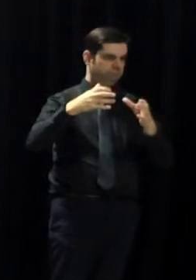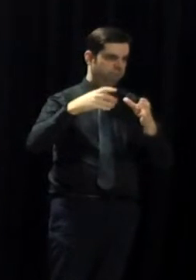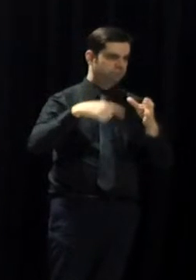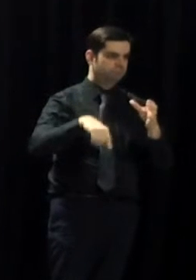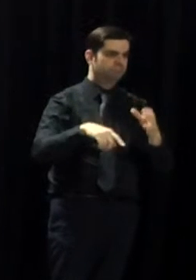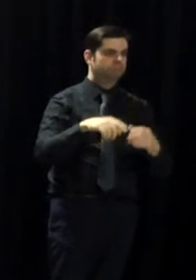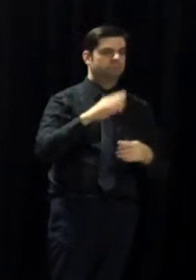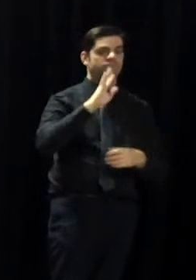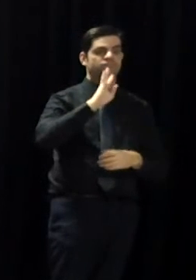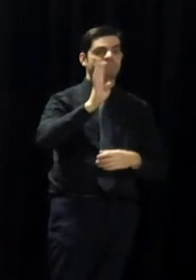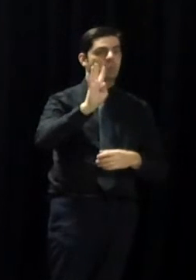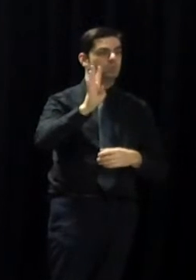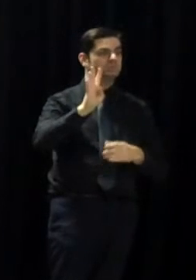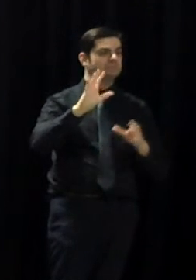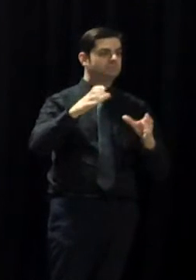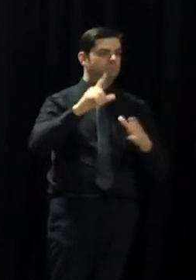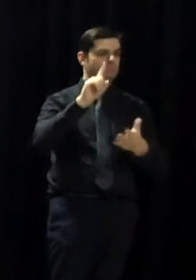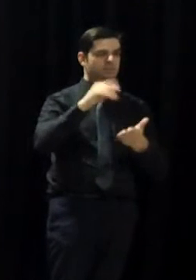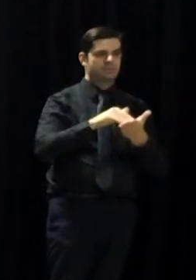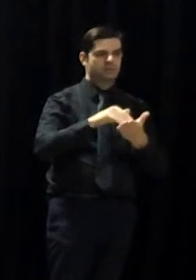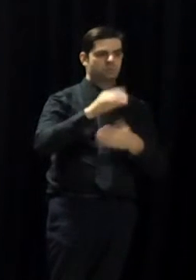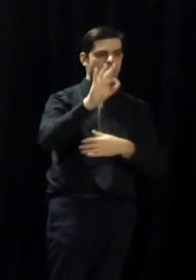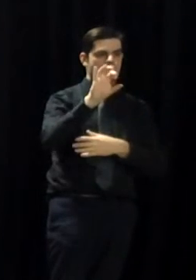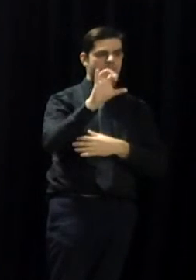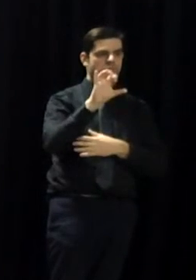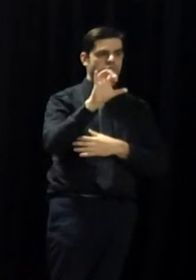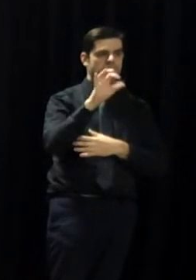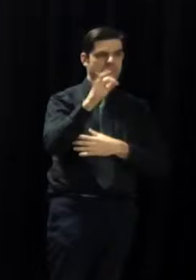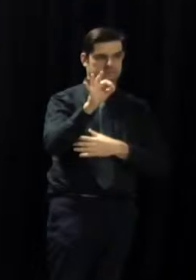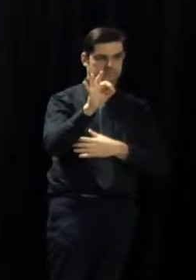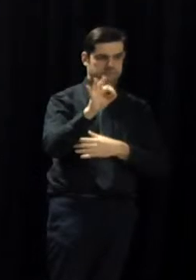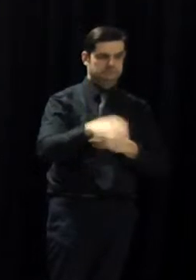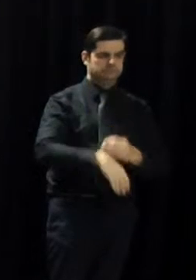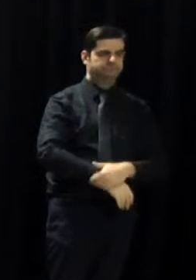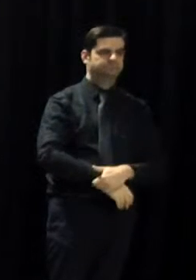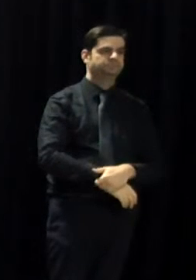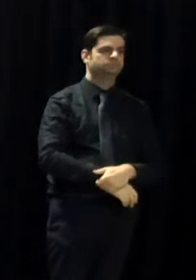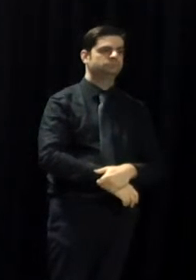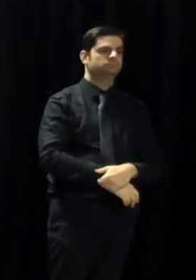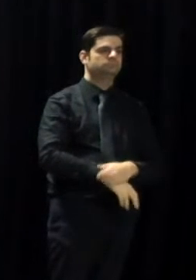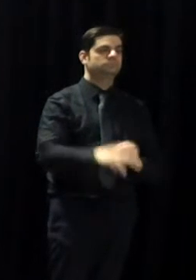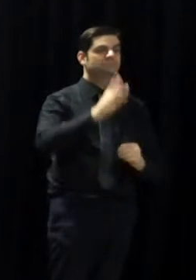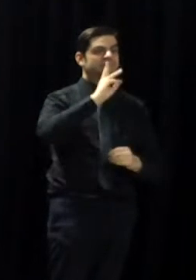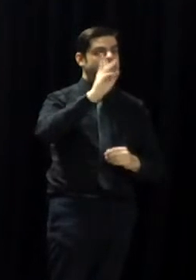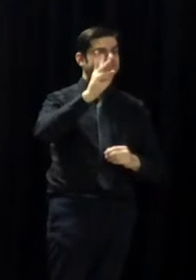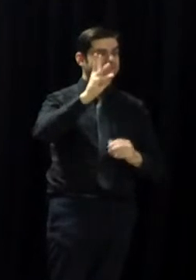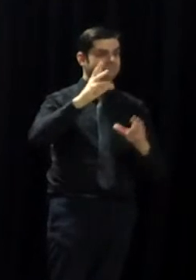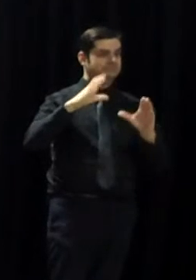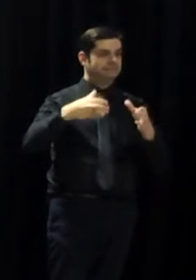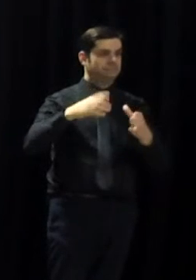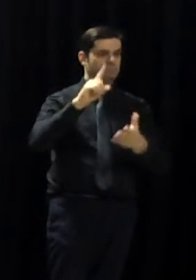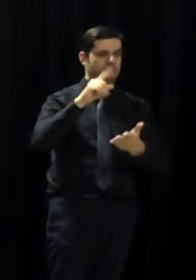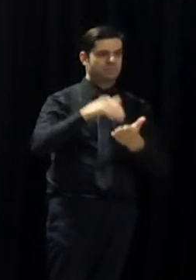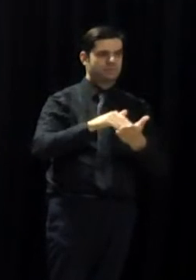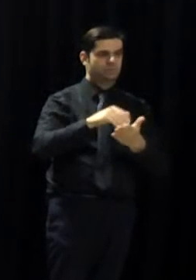1,919 in their 40s, 2,241 in their 50s, 1,659 in their